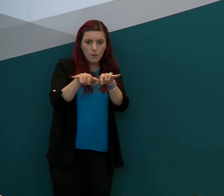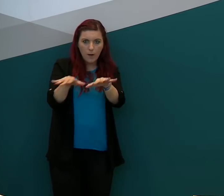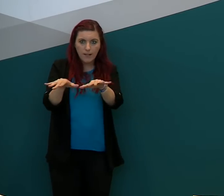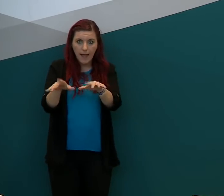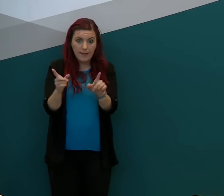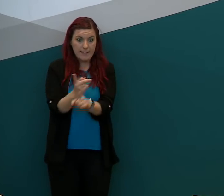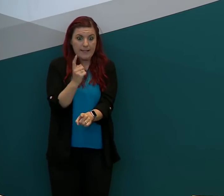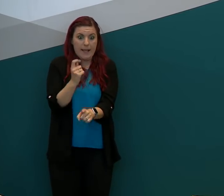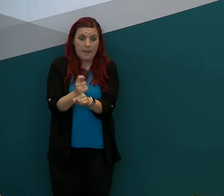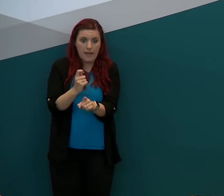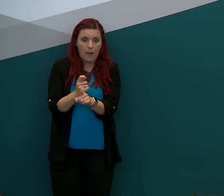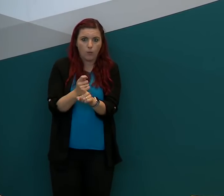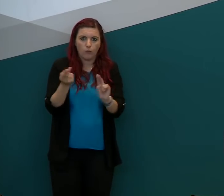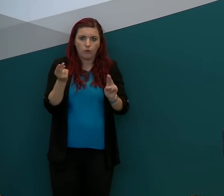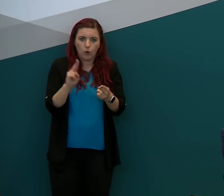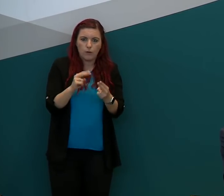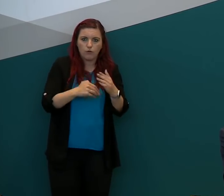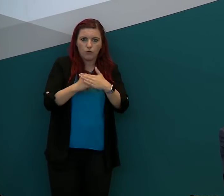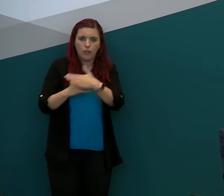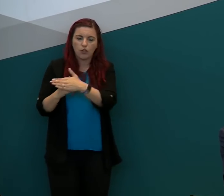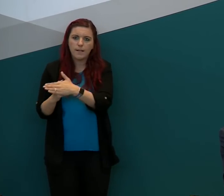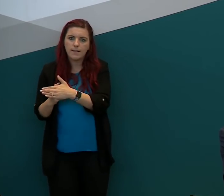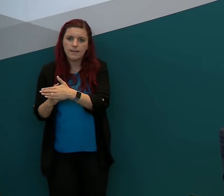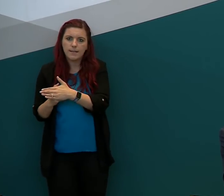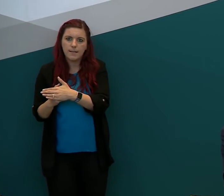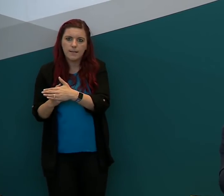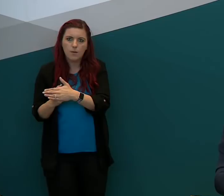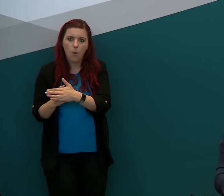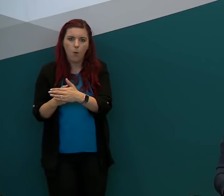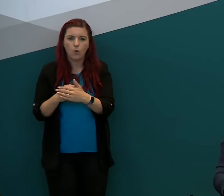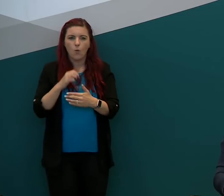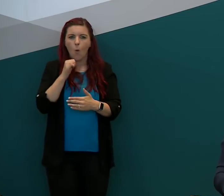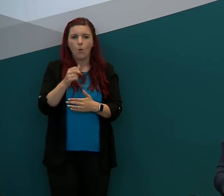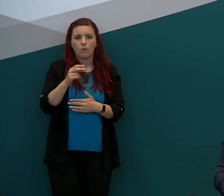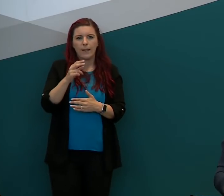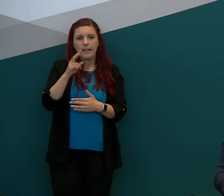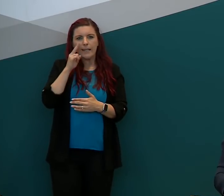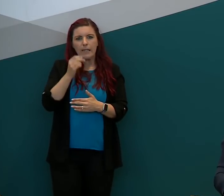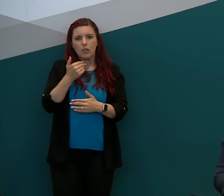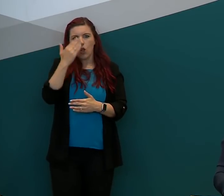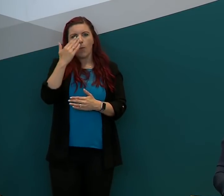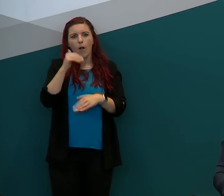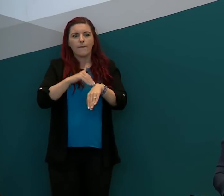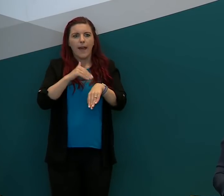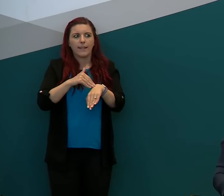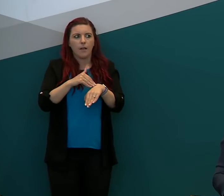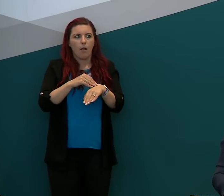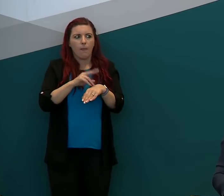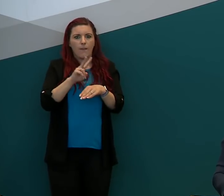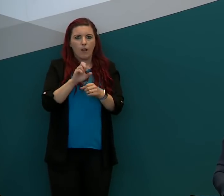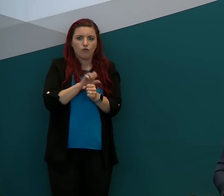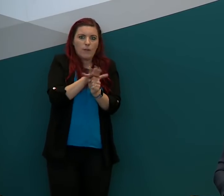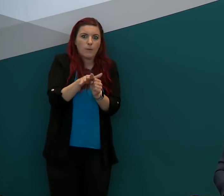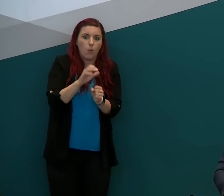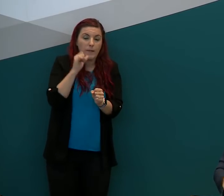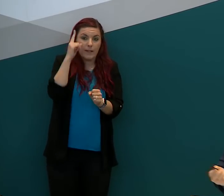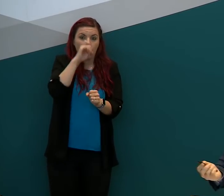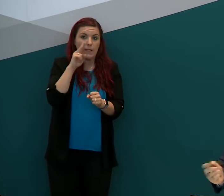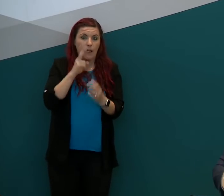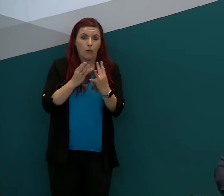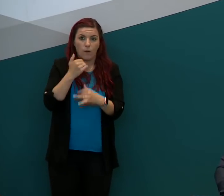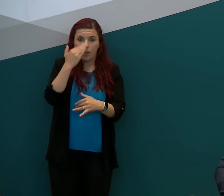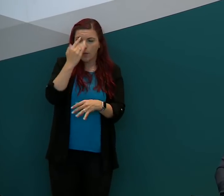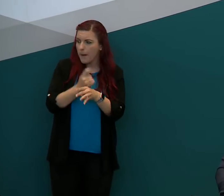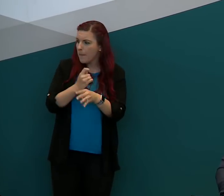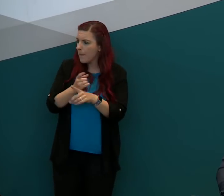summer situation. So the overlay, if you like, of a summer effect in viral transmission might be difficult to see over the course of this summer.